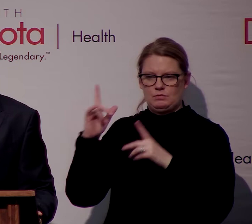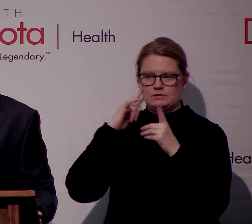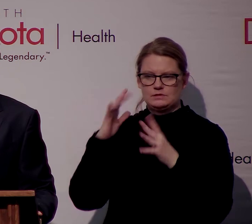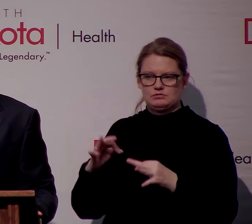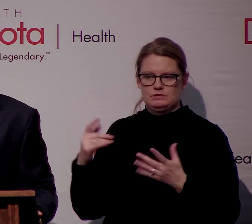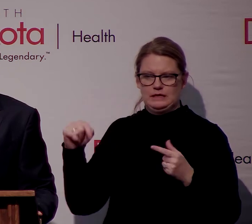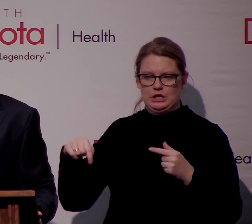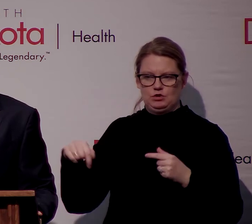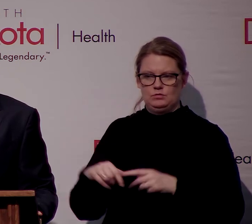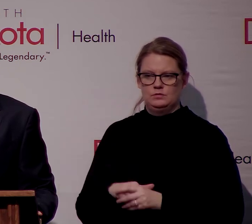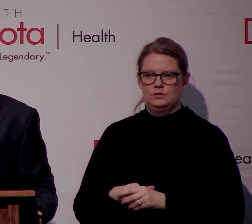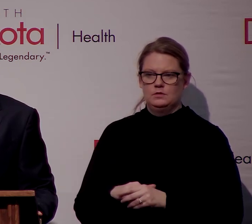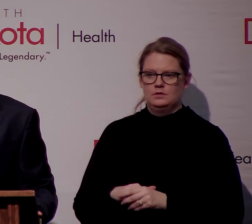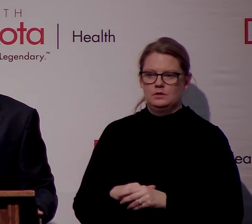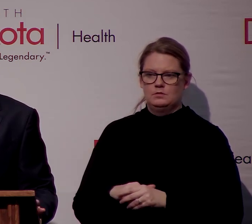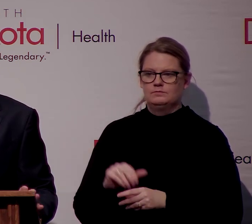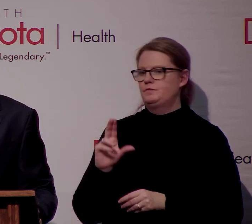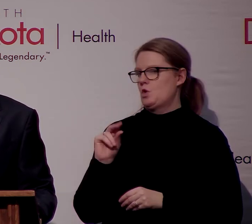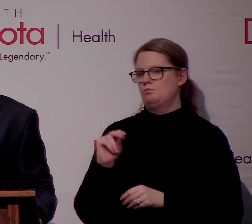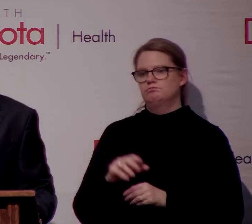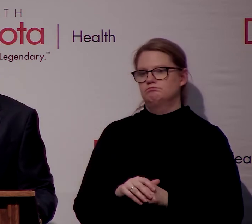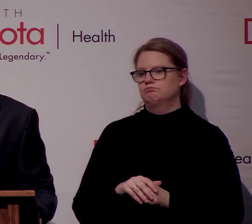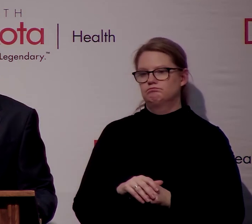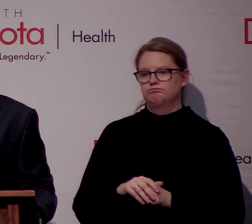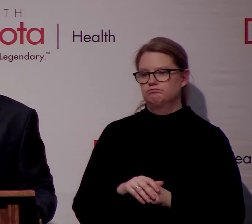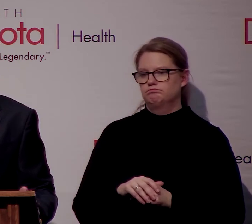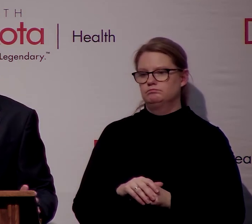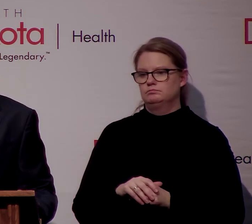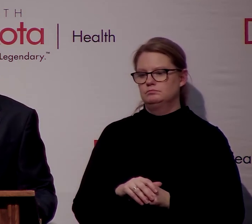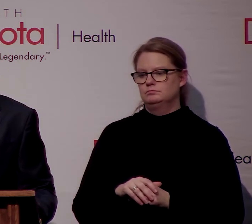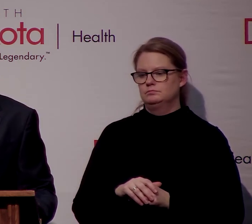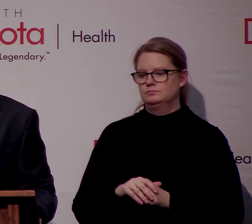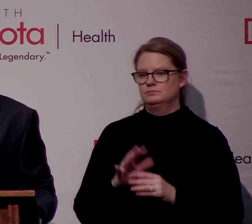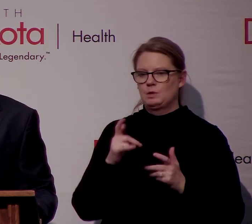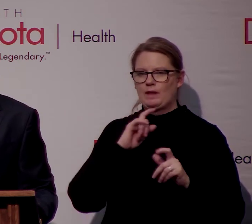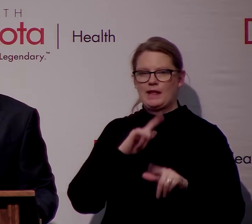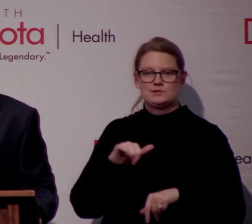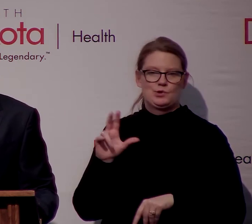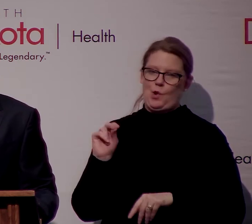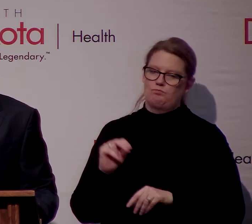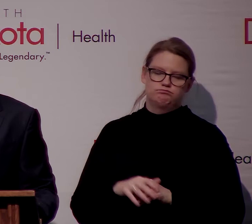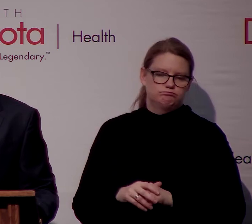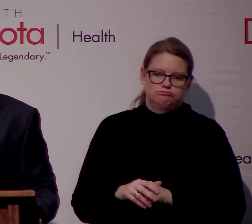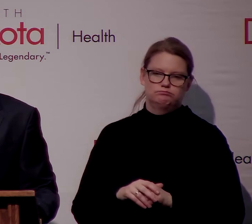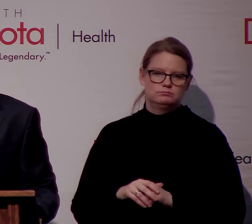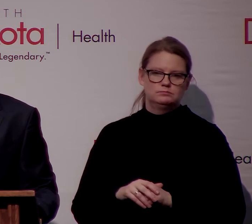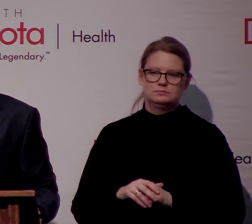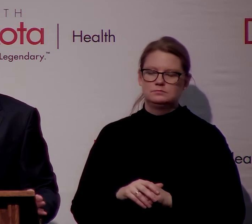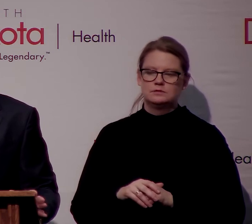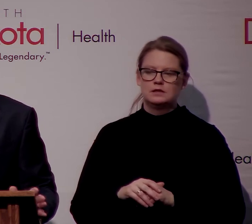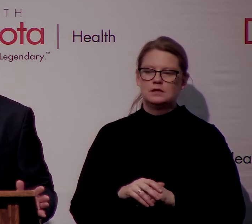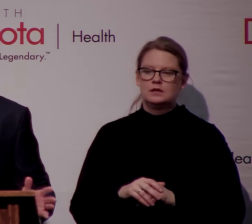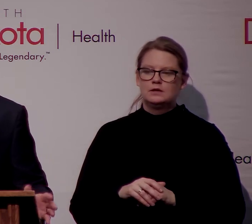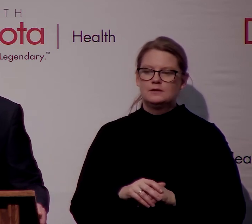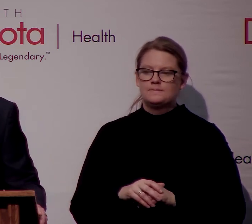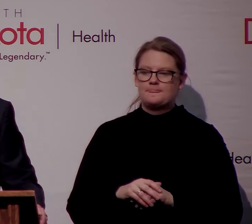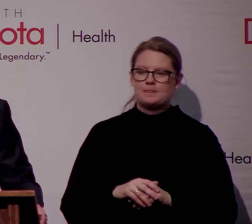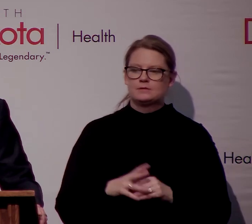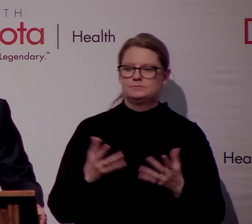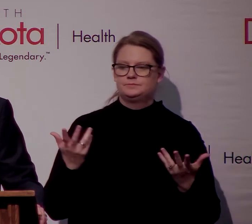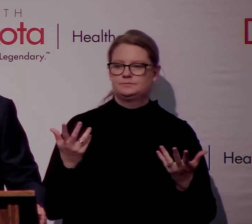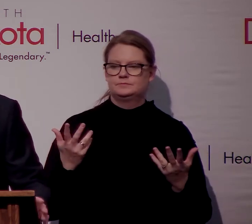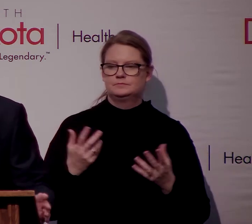decision-making here? No. Quick answer. But there are,